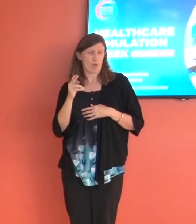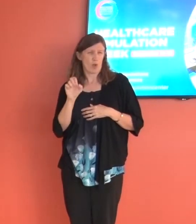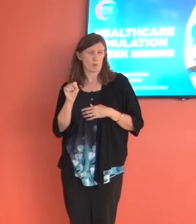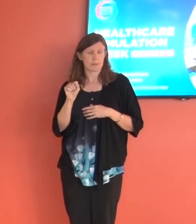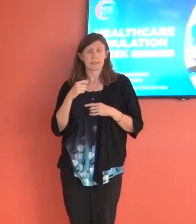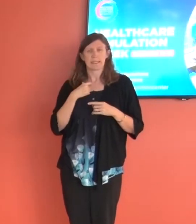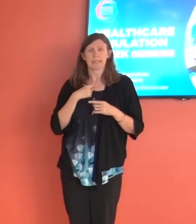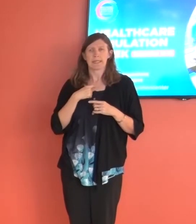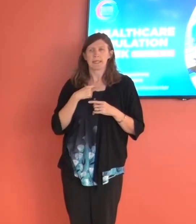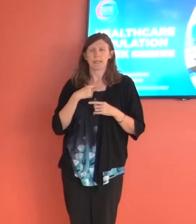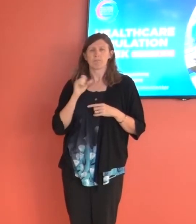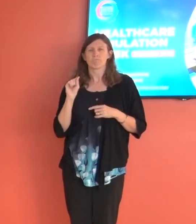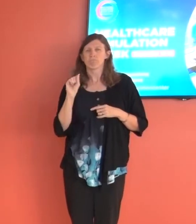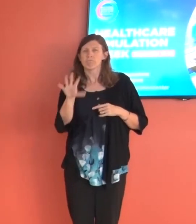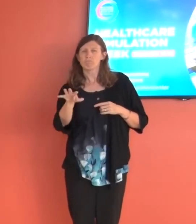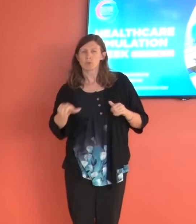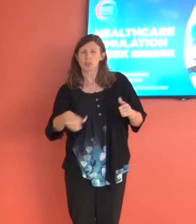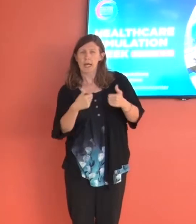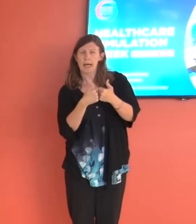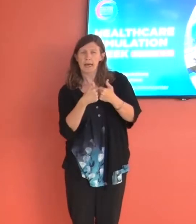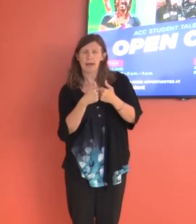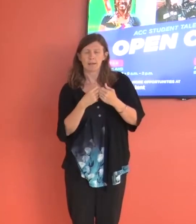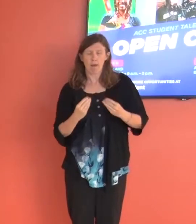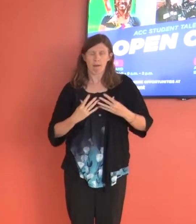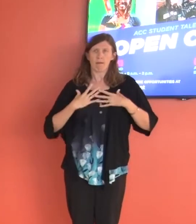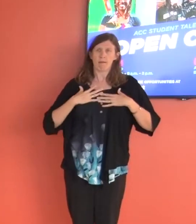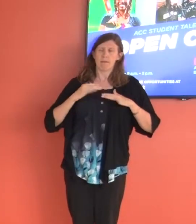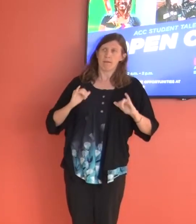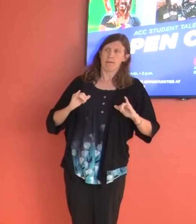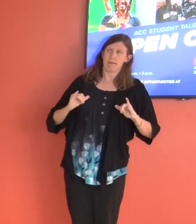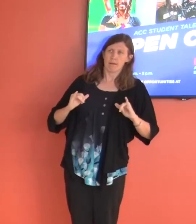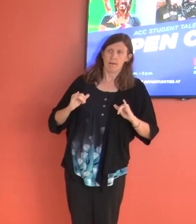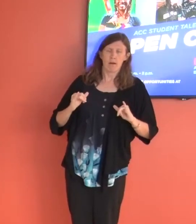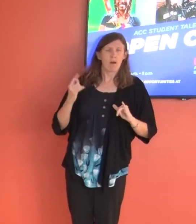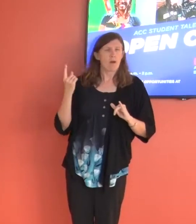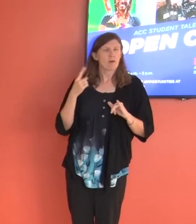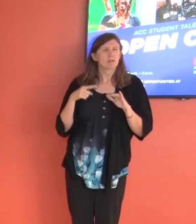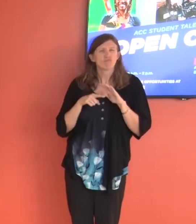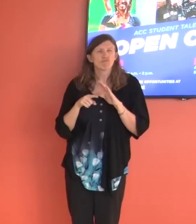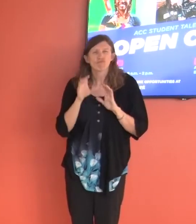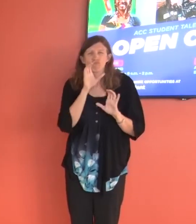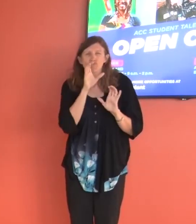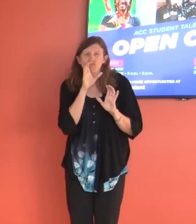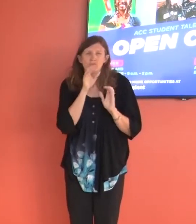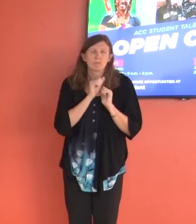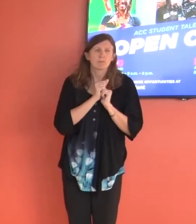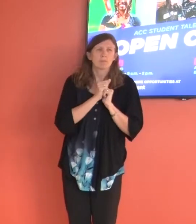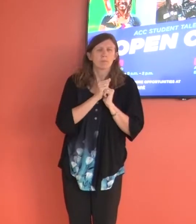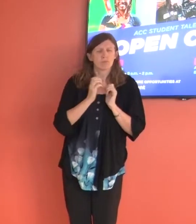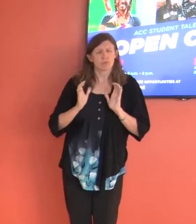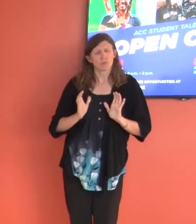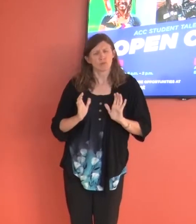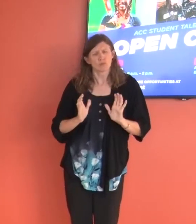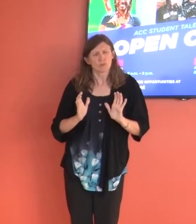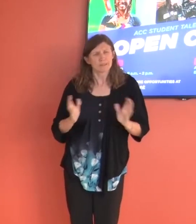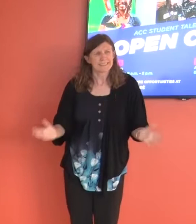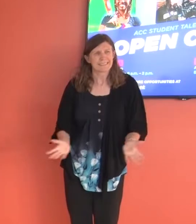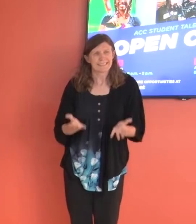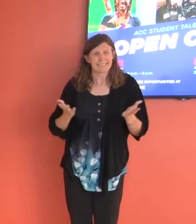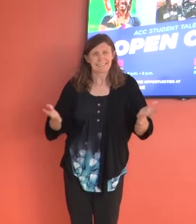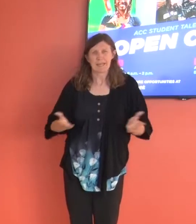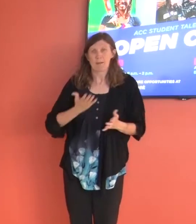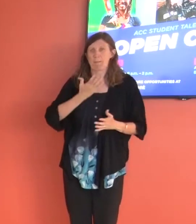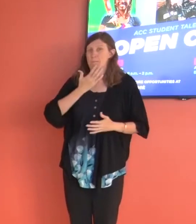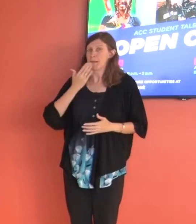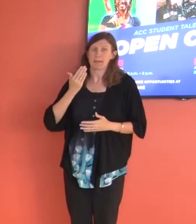is he challenges us and he inspires us. It's always aspirational. You know, he pushes us. He wants us to be the best community college in the